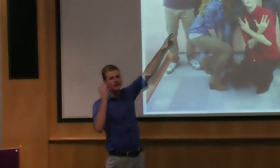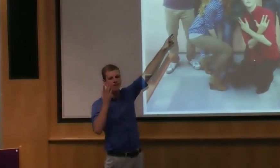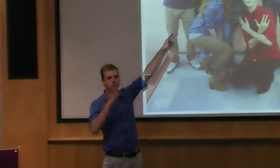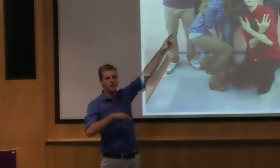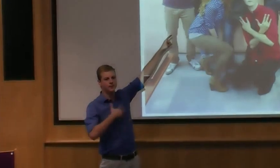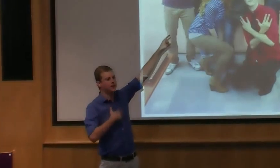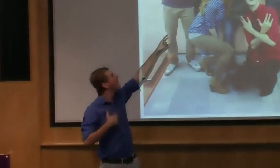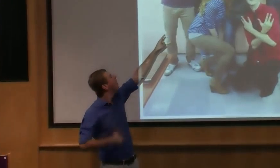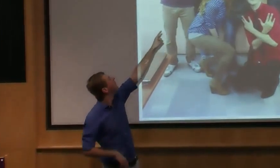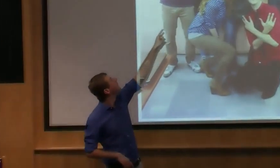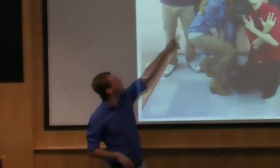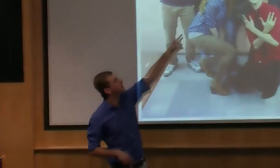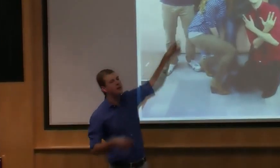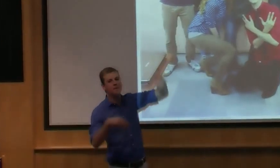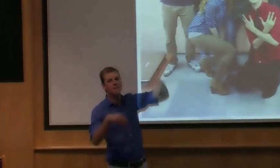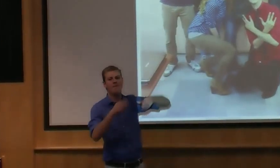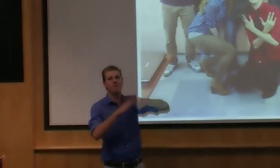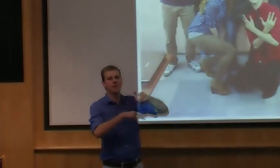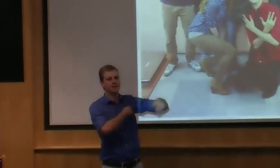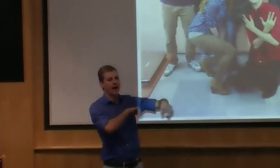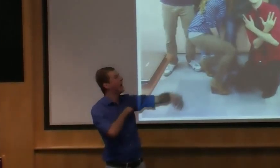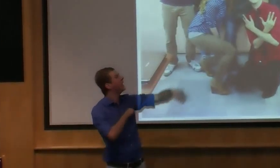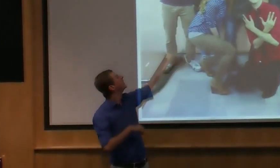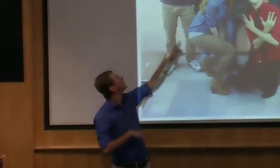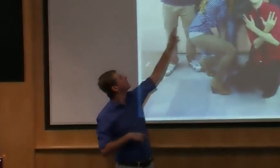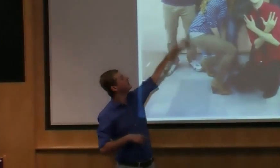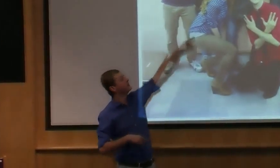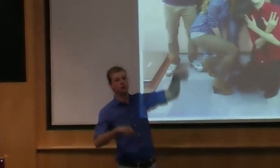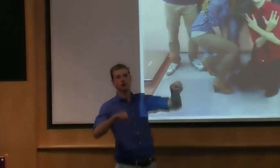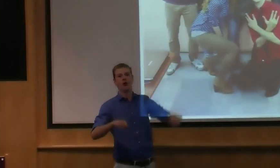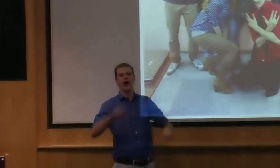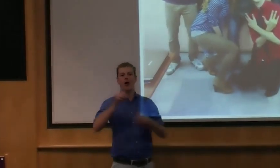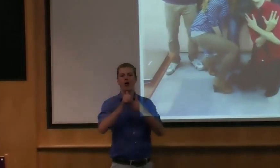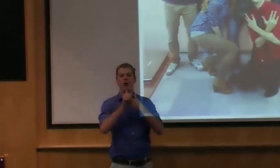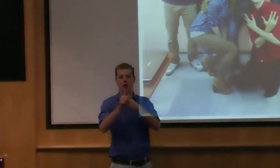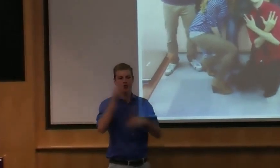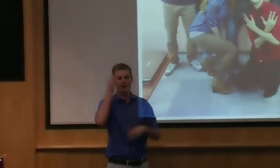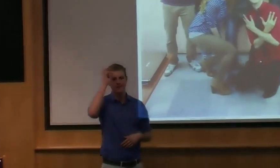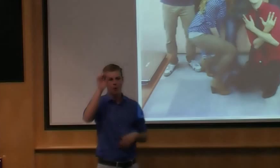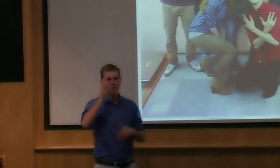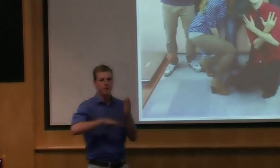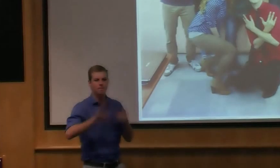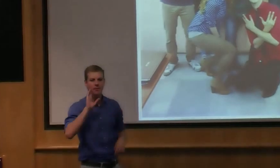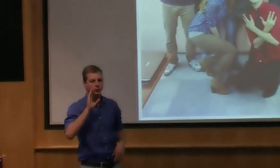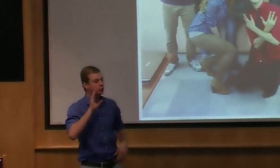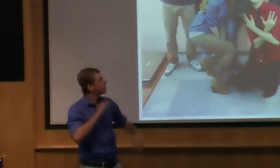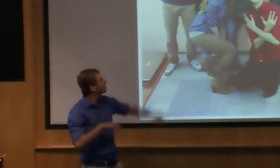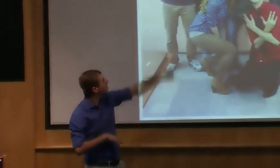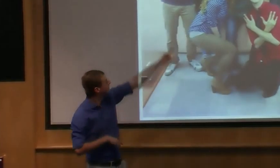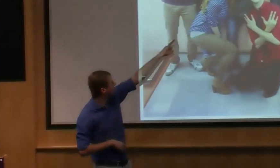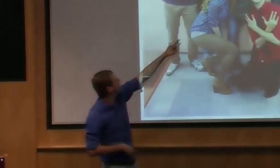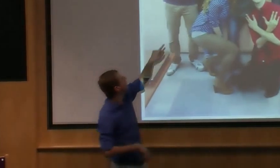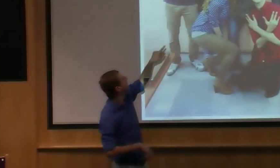This is two different people, one from Denmark, one from Spain, one from Bulgaria, the chair is from